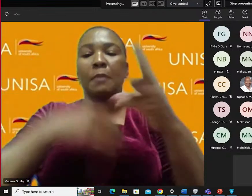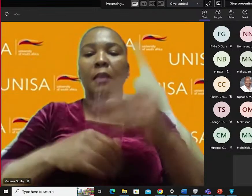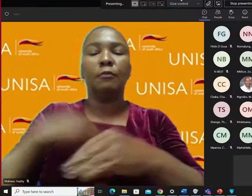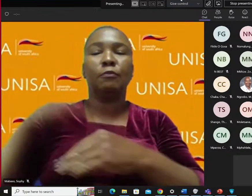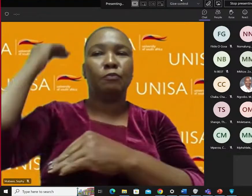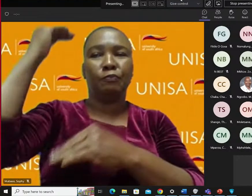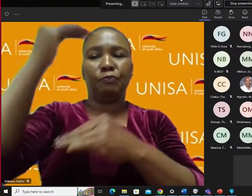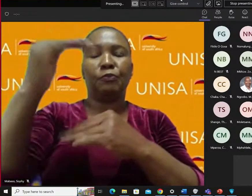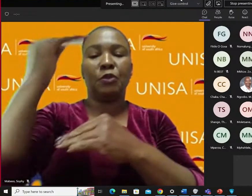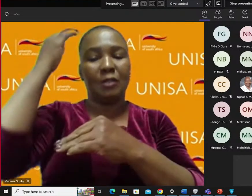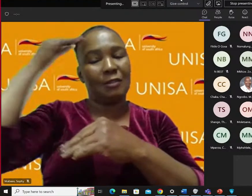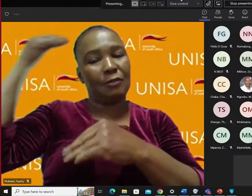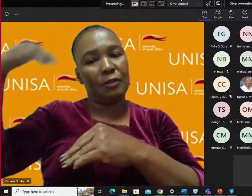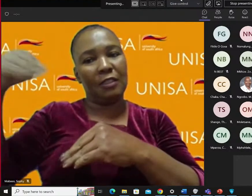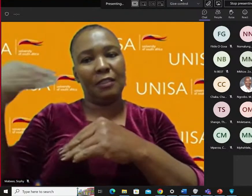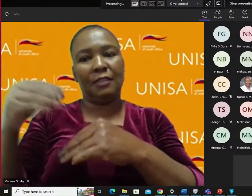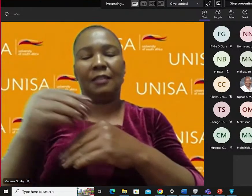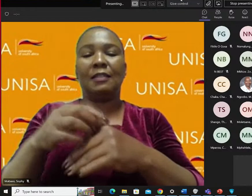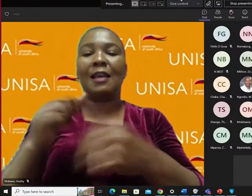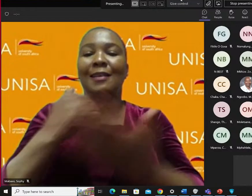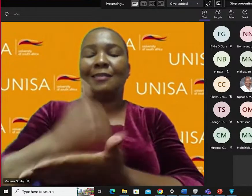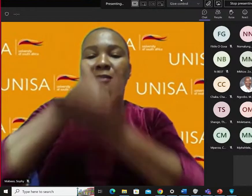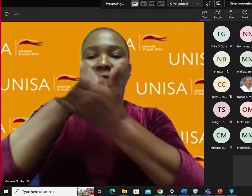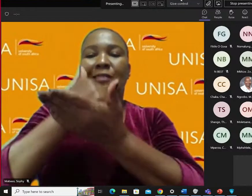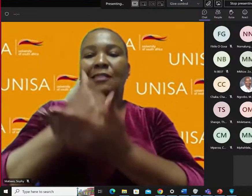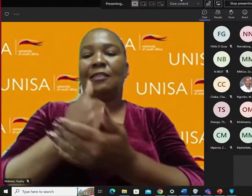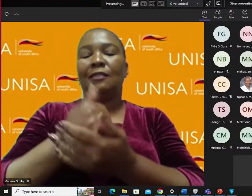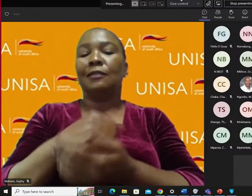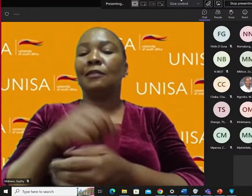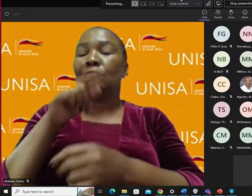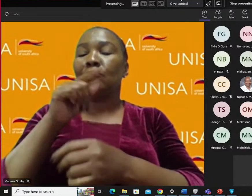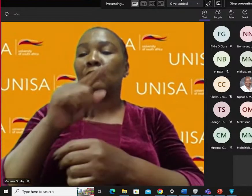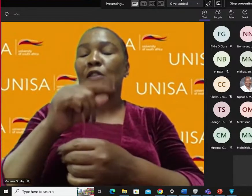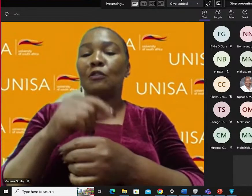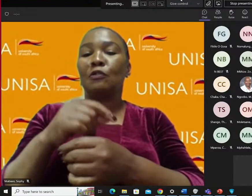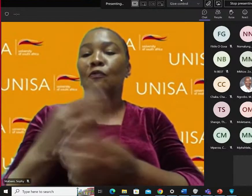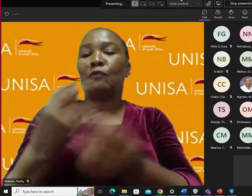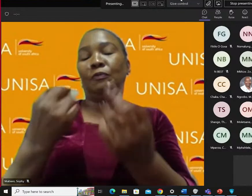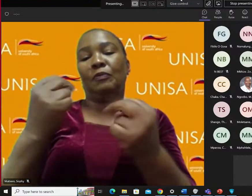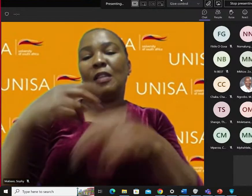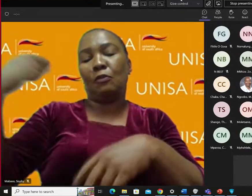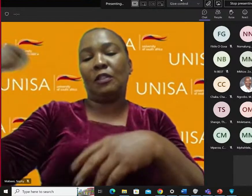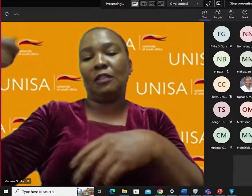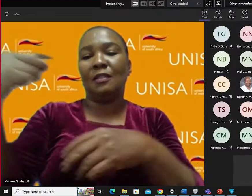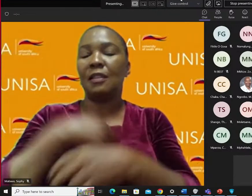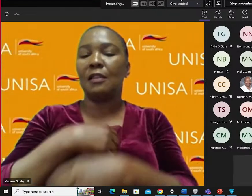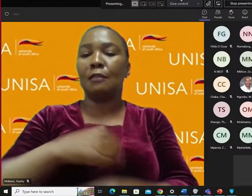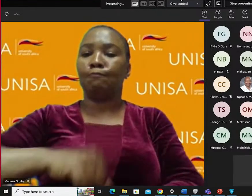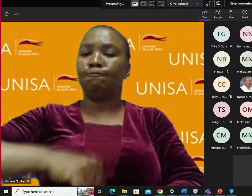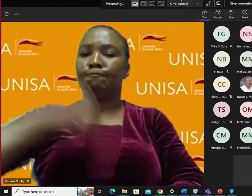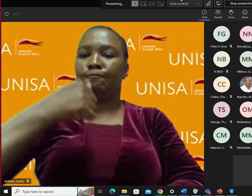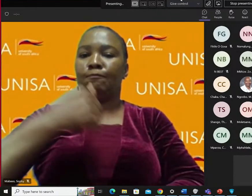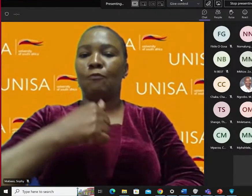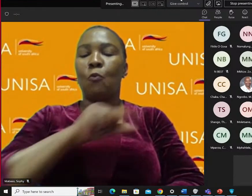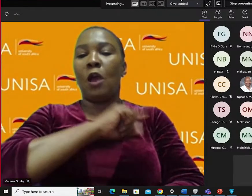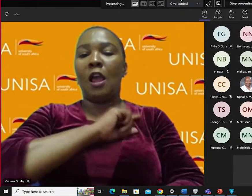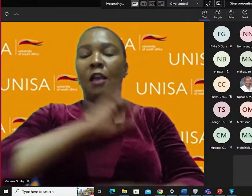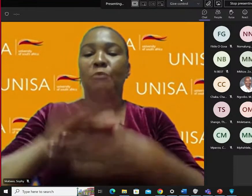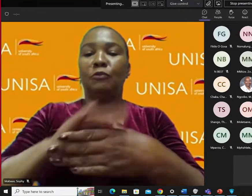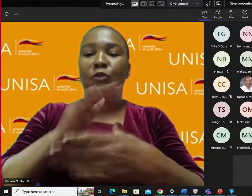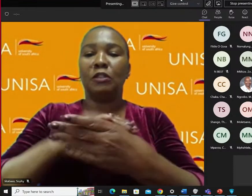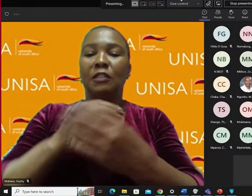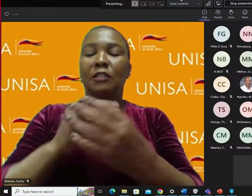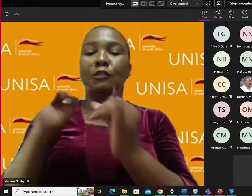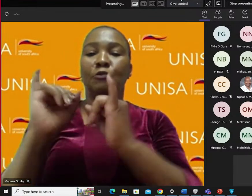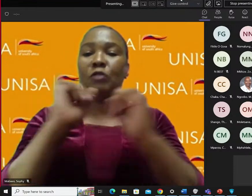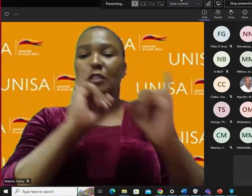in the Department of Linguistics and Modern Languages. And I should say I'm proud because I'm introducing someone who was part of my